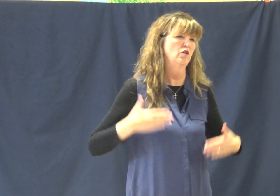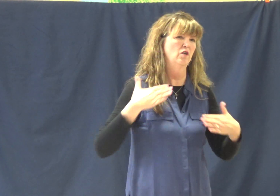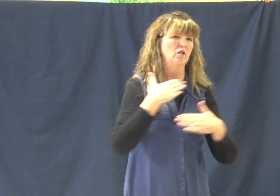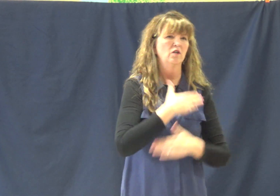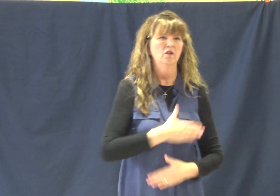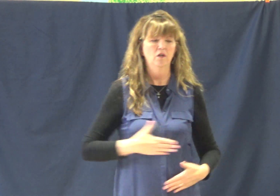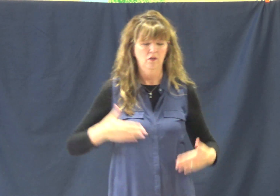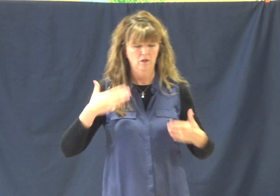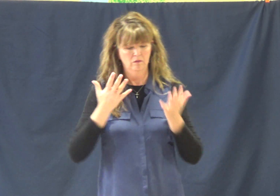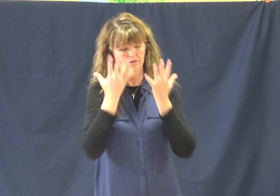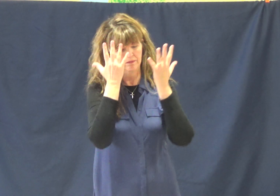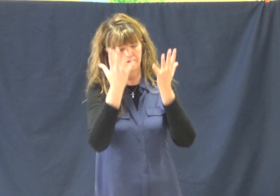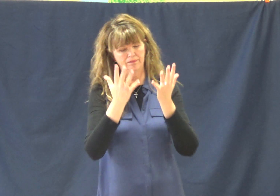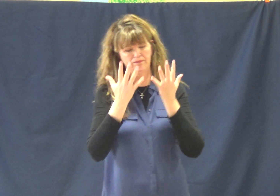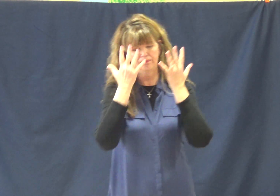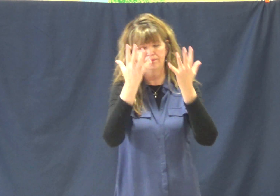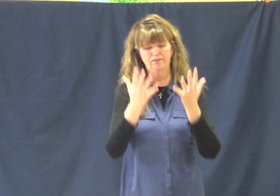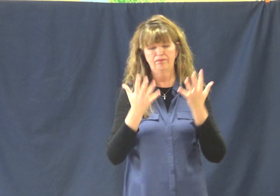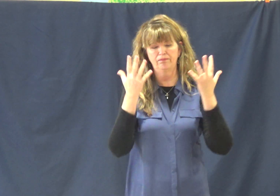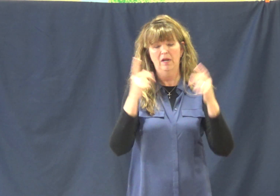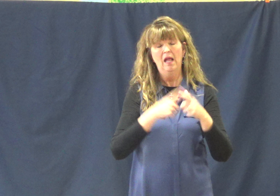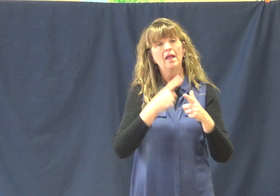to impress our emotional pleasure.